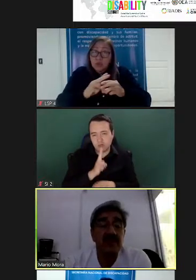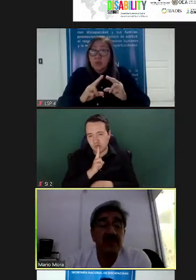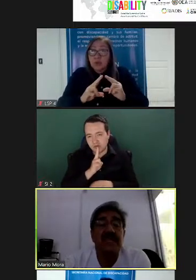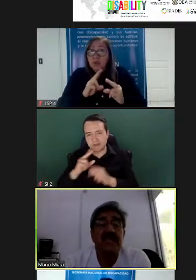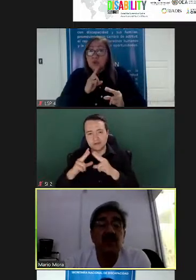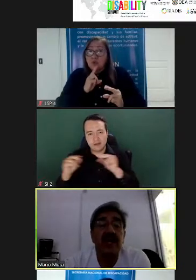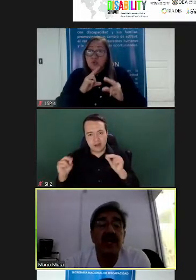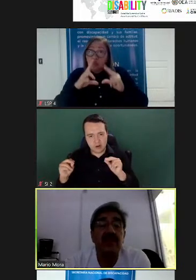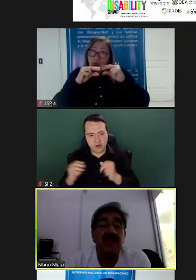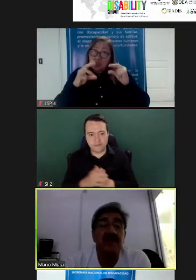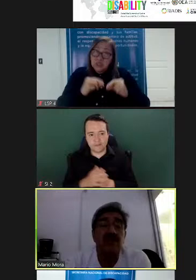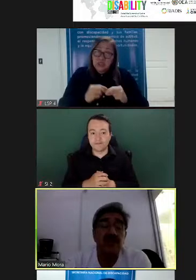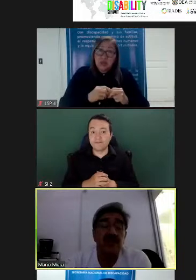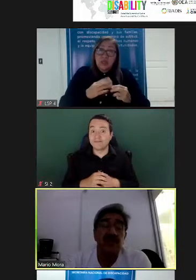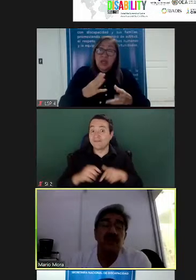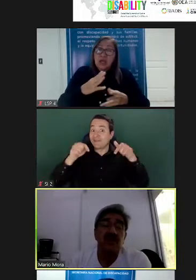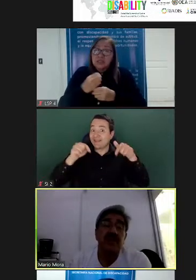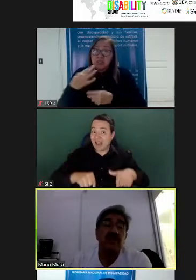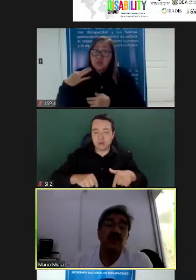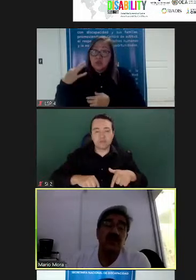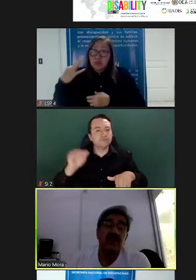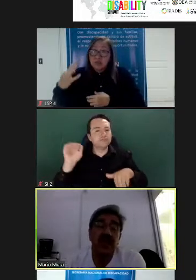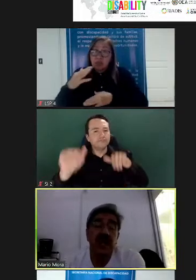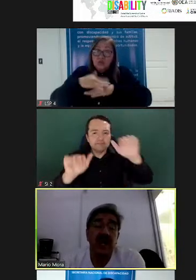guatemala honduras and nicaragua